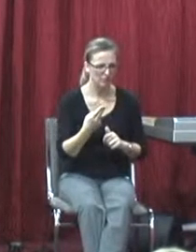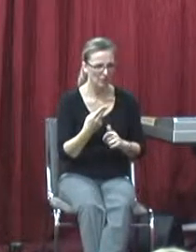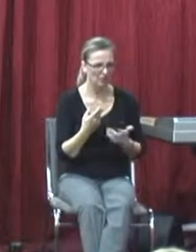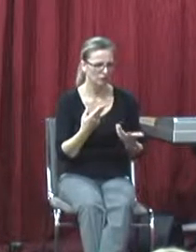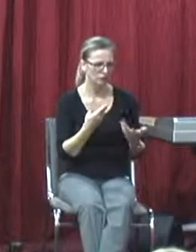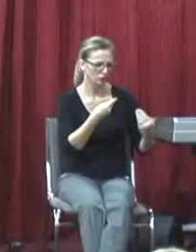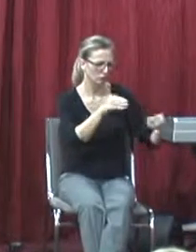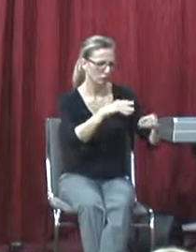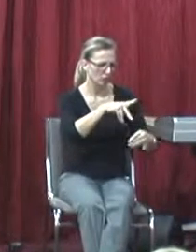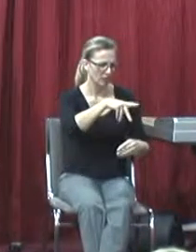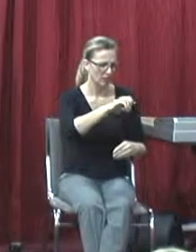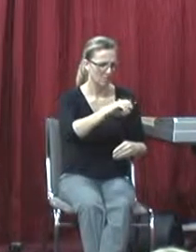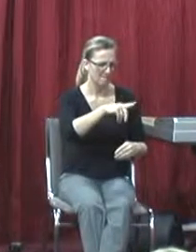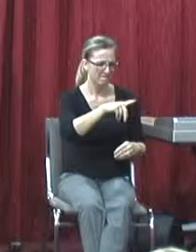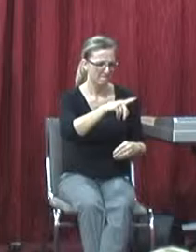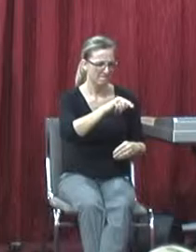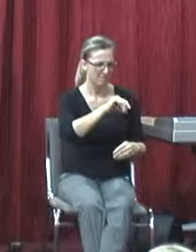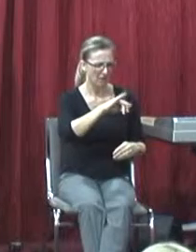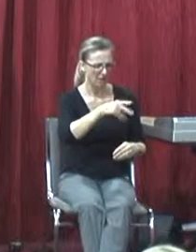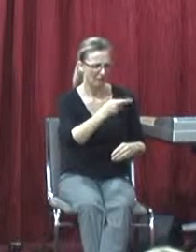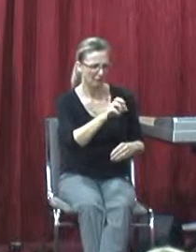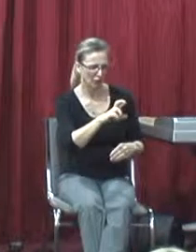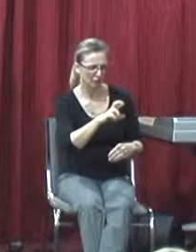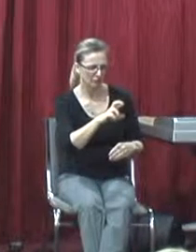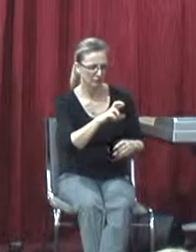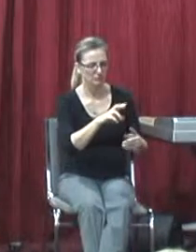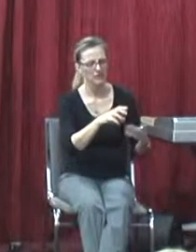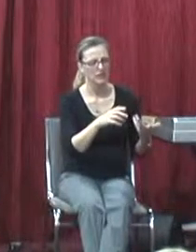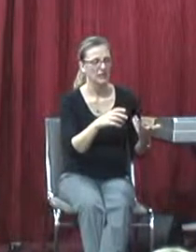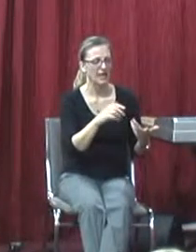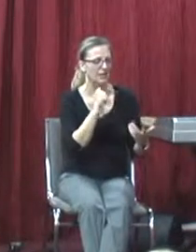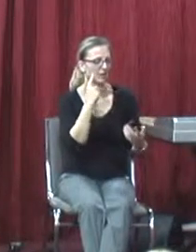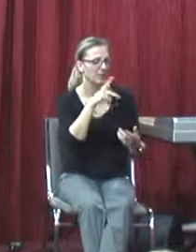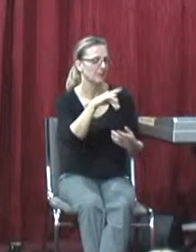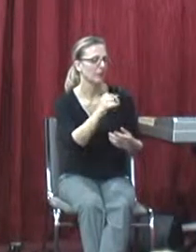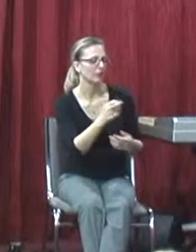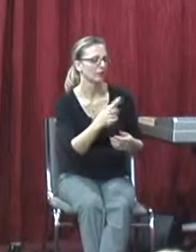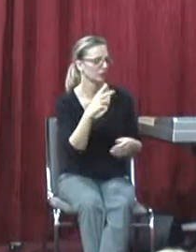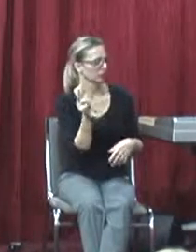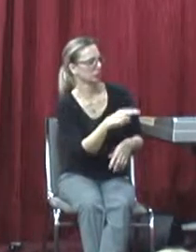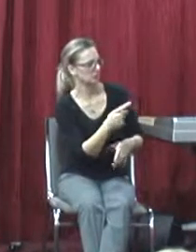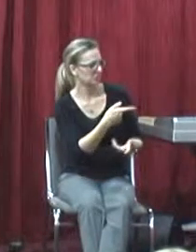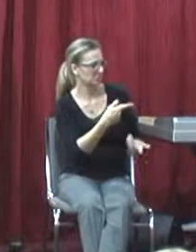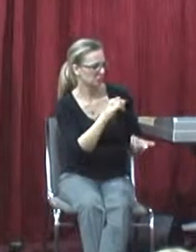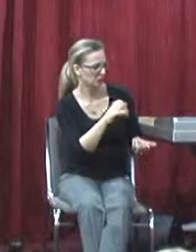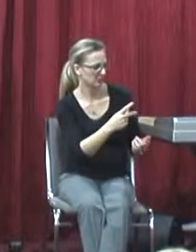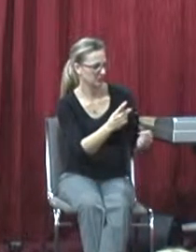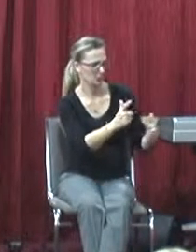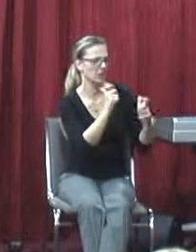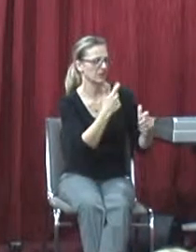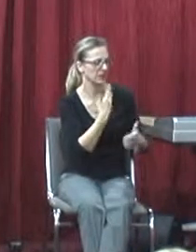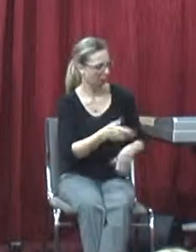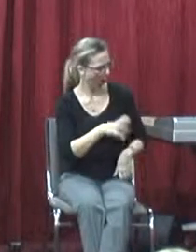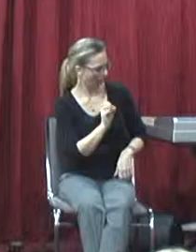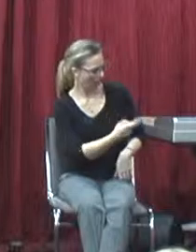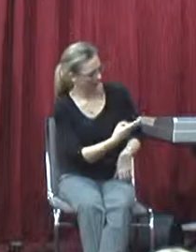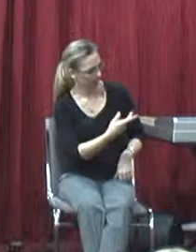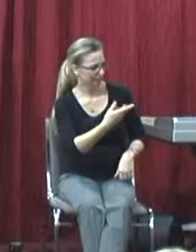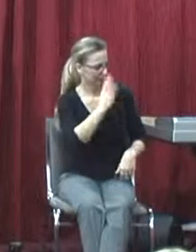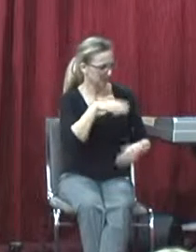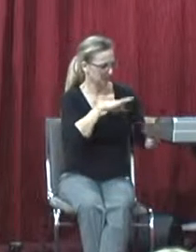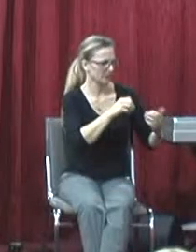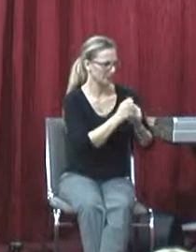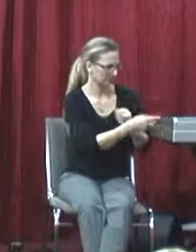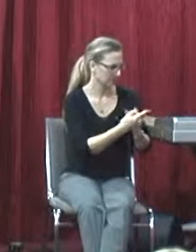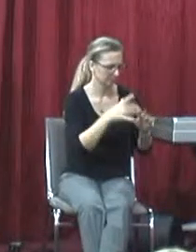Potiphar. He walked in the house and Potiphar looked at him and said, "Oh my gosh, God's presence is on you. Take over my whole household." I don't think that's the way it happened. I think it